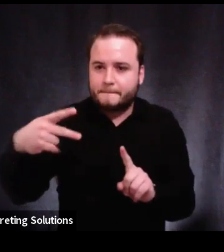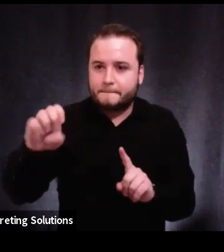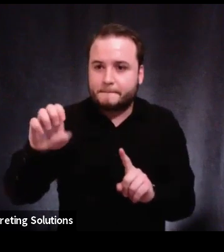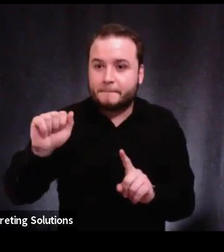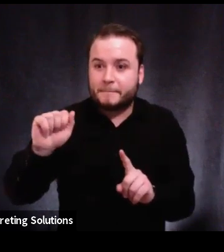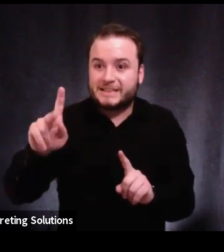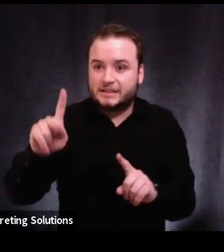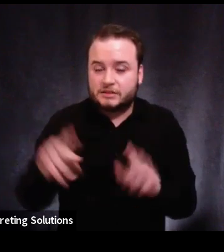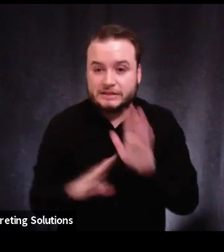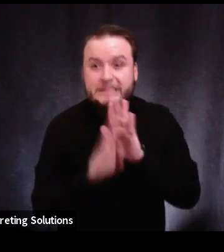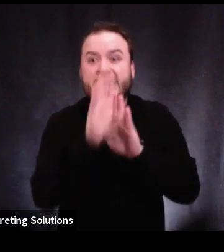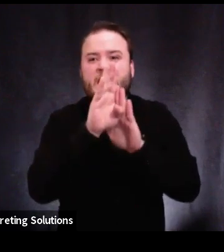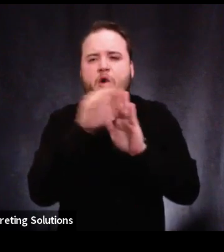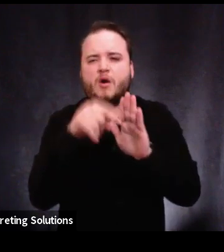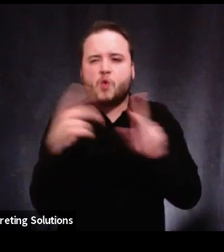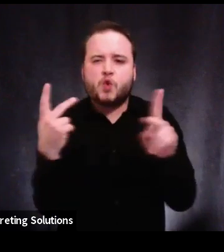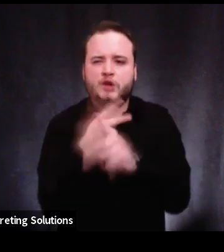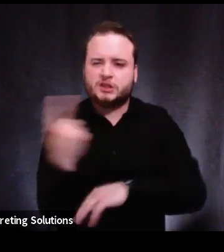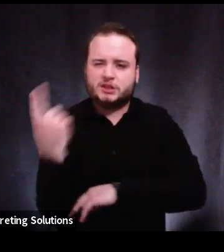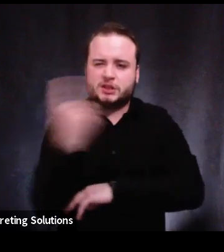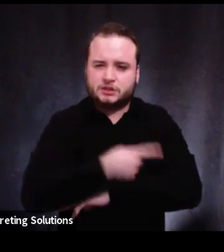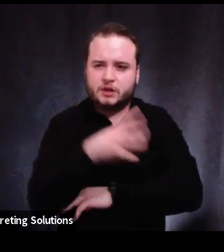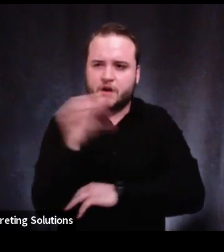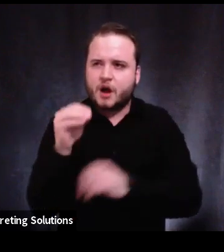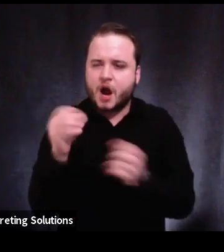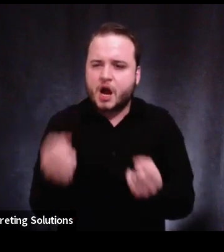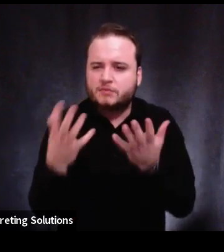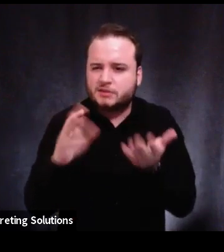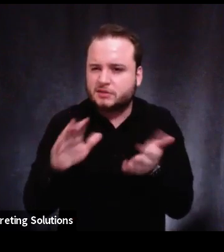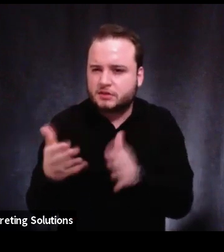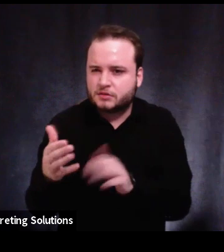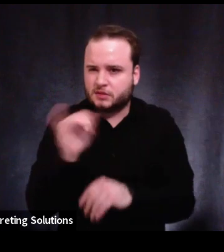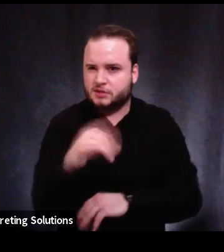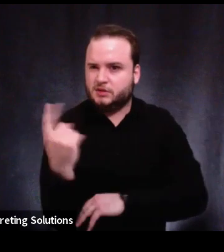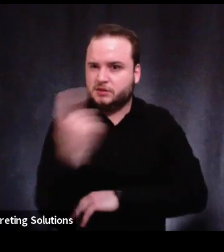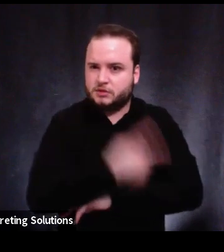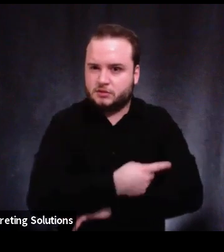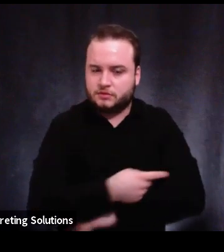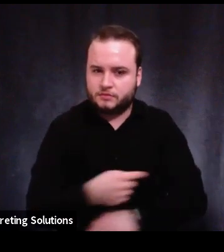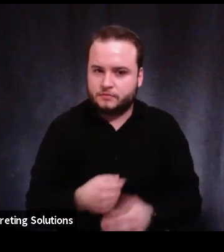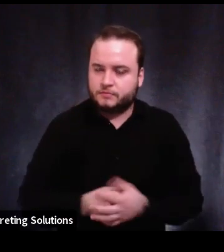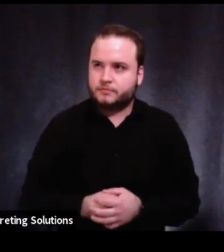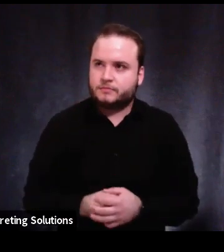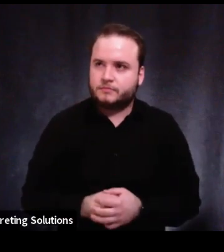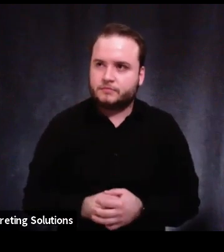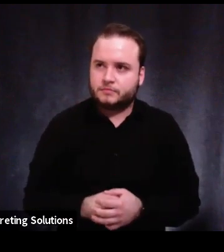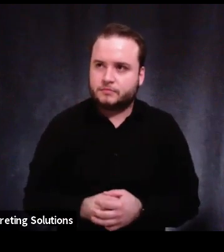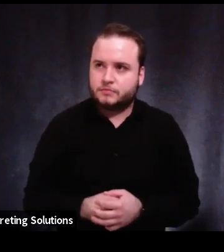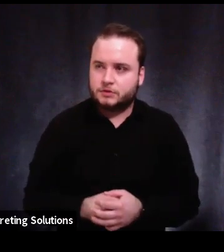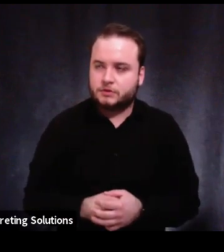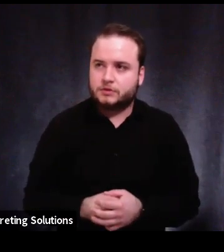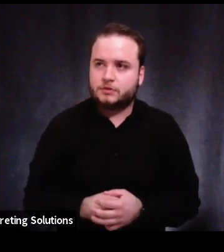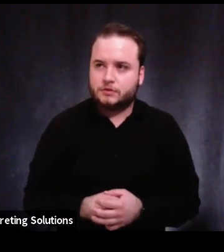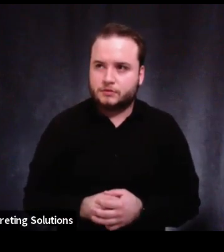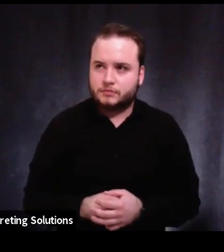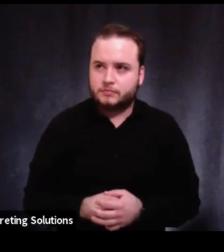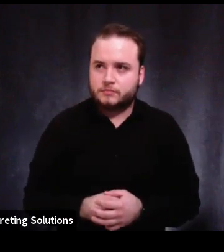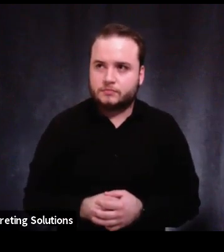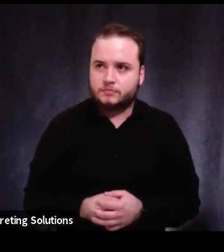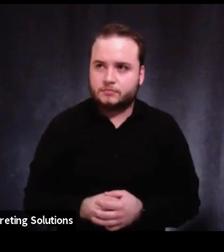a part of your point, and you're right, we're tracking with real-time data from the